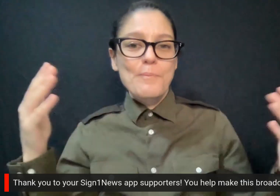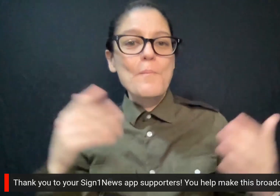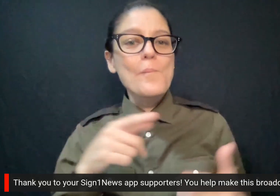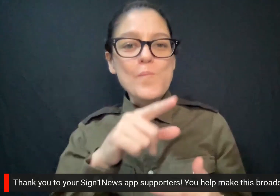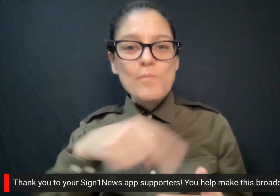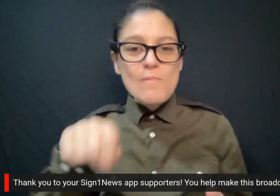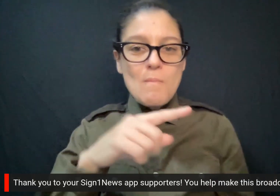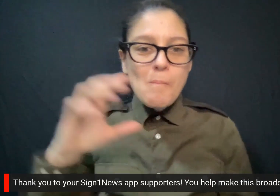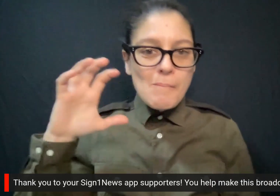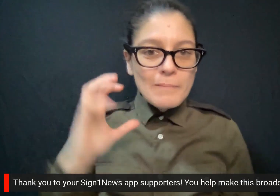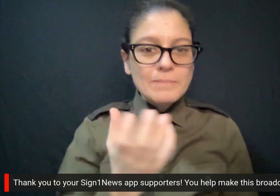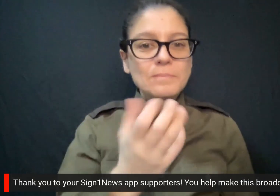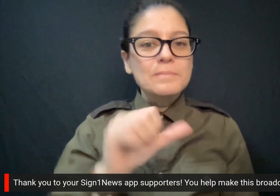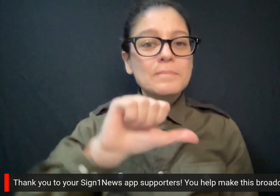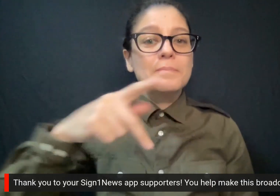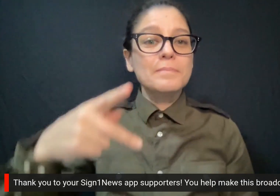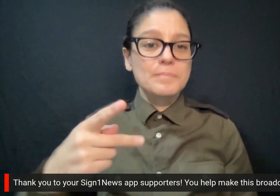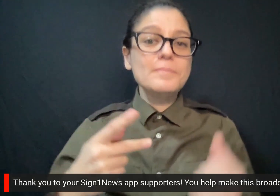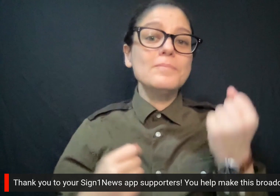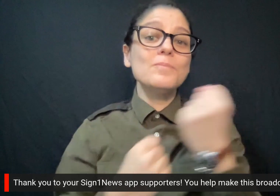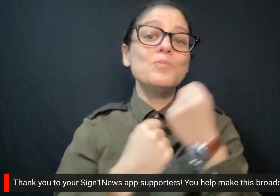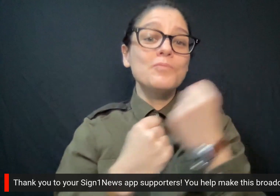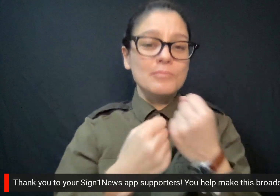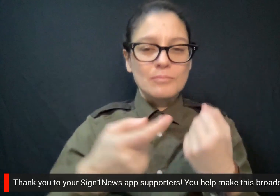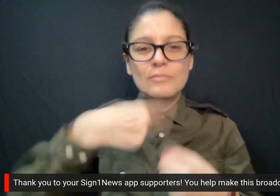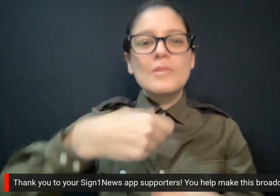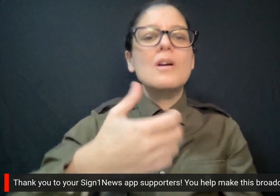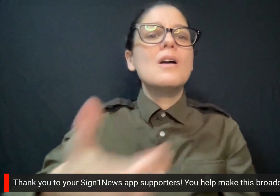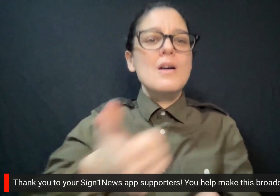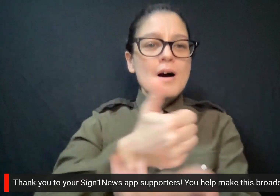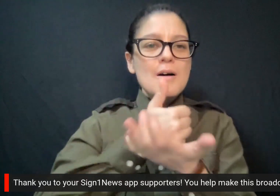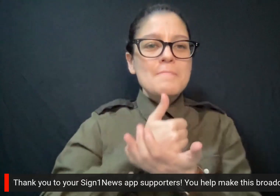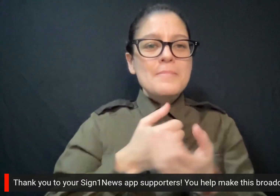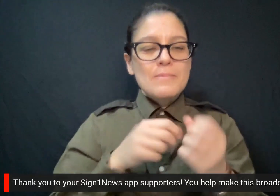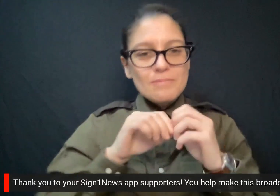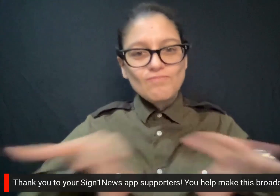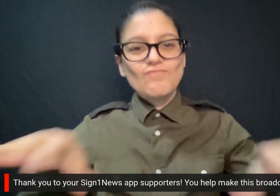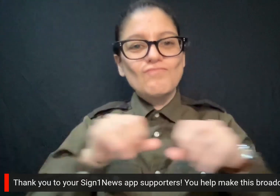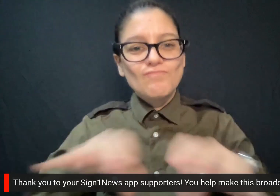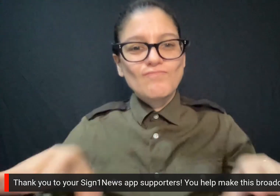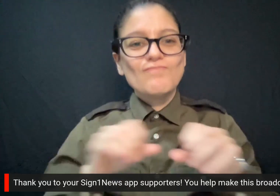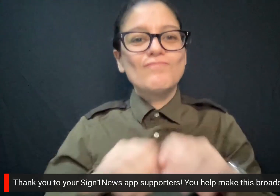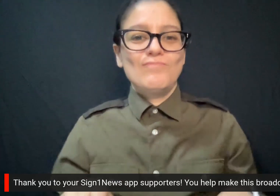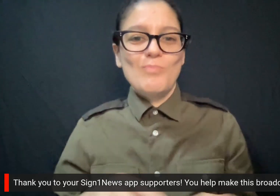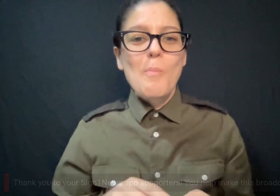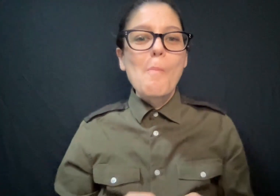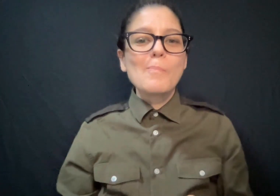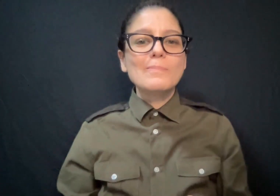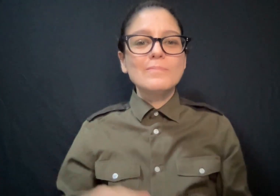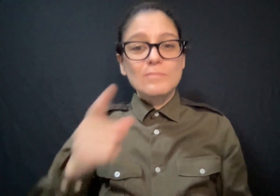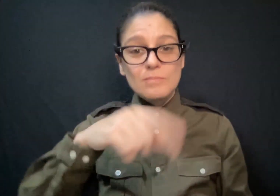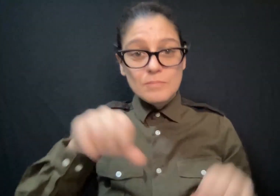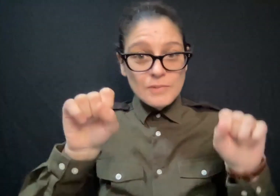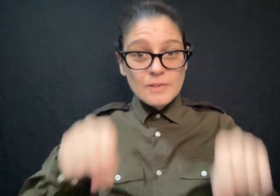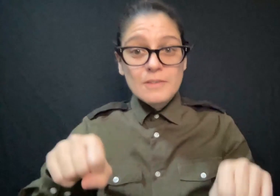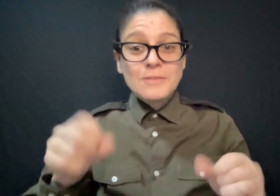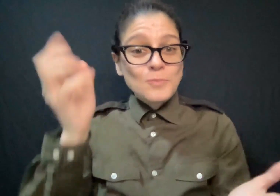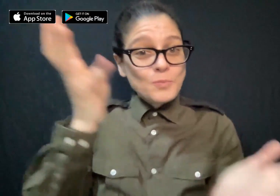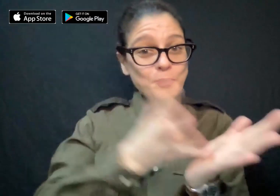and lick the cream before chowing down. Well, Oreos is celebrating its 110th